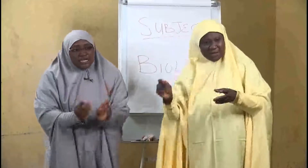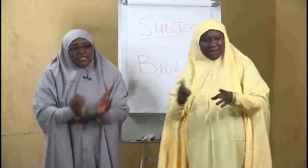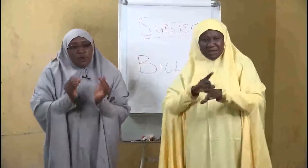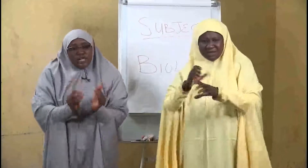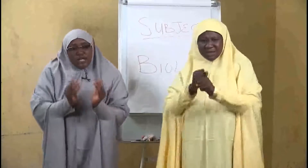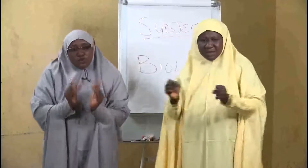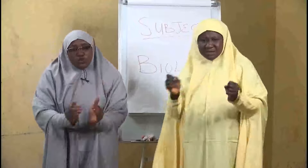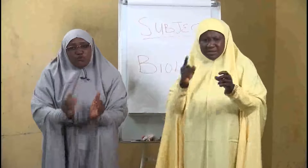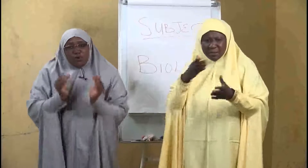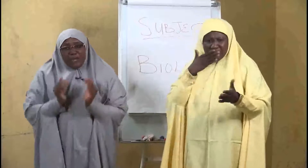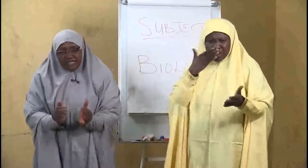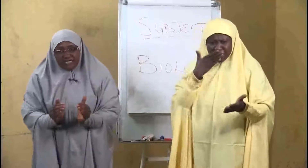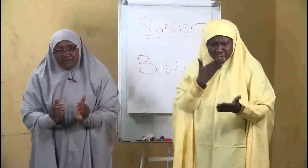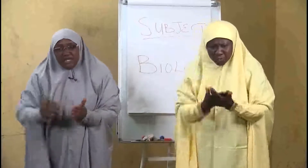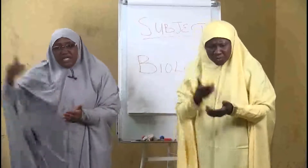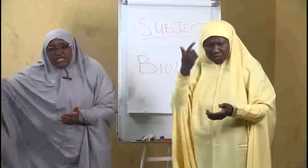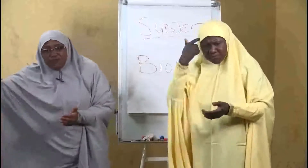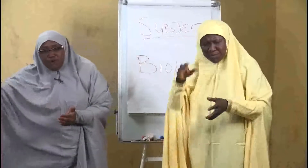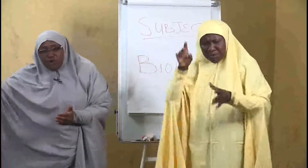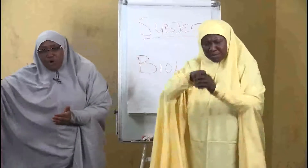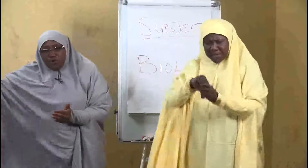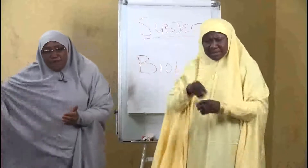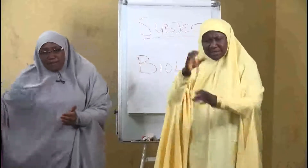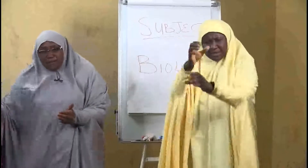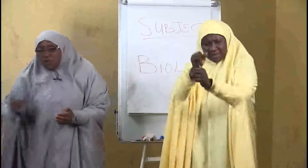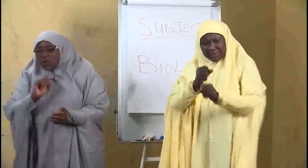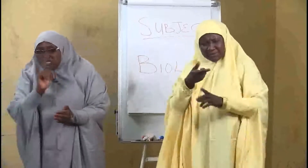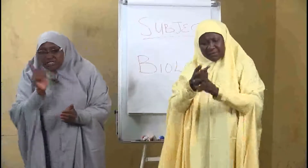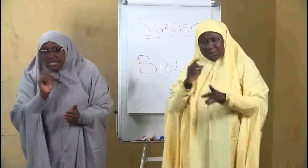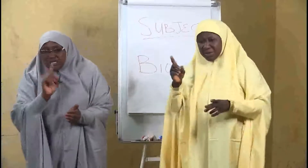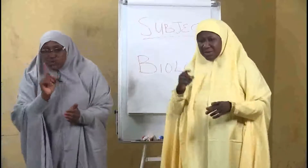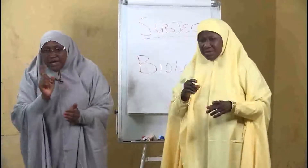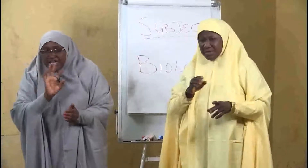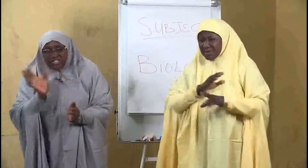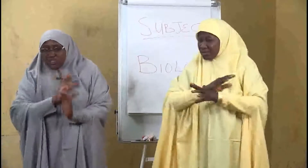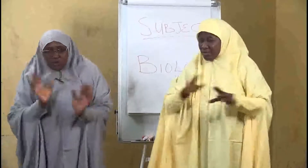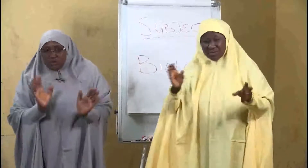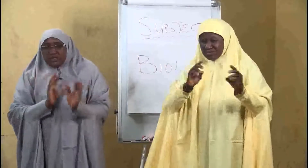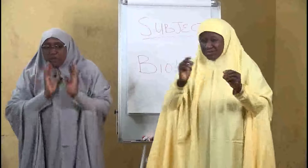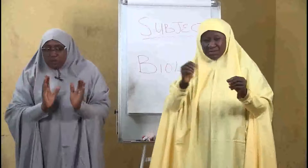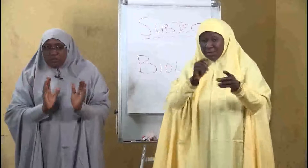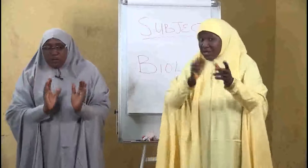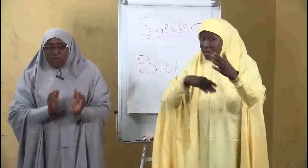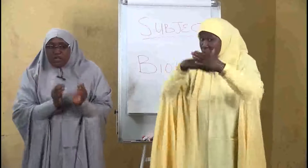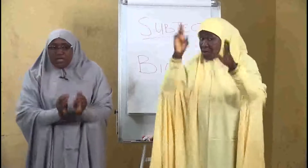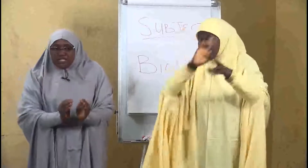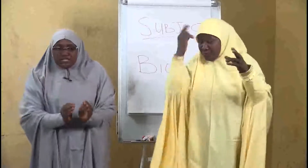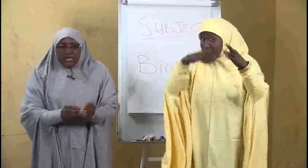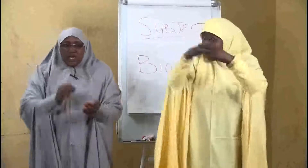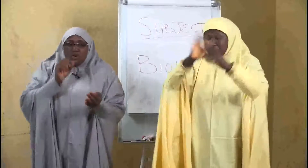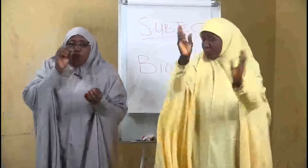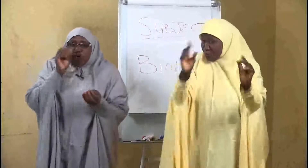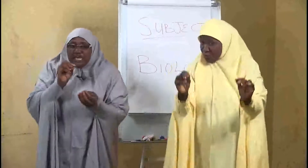soil, that is the one that is good for planting. Get it from your farm, not sandy soil, Yashi, no, the loamy soil. When you get